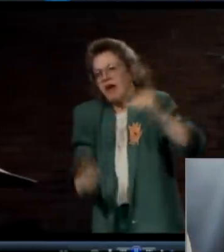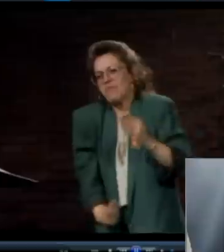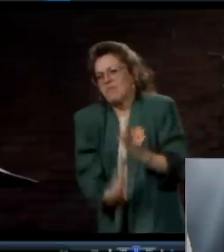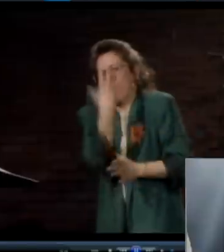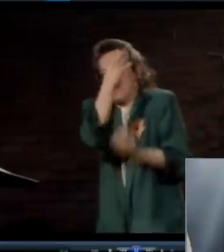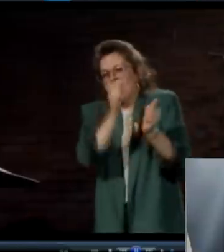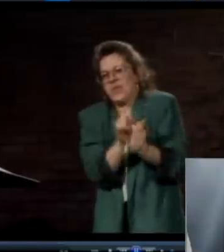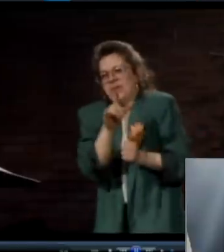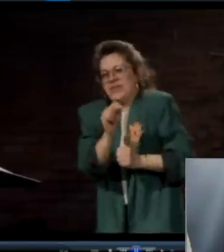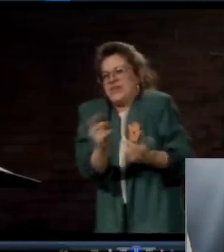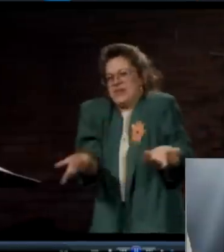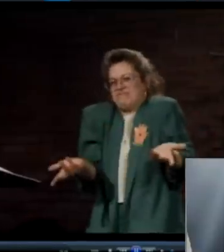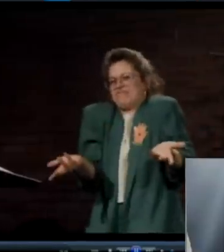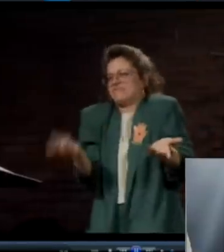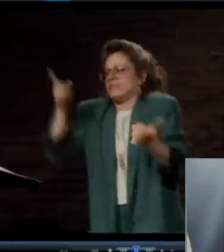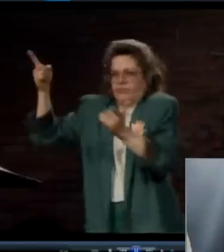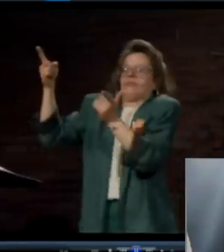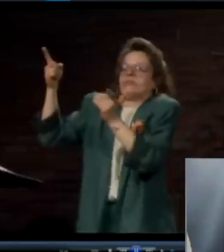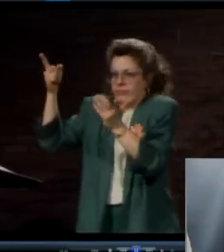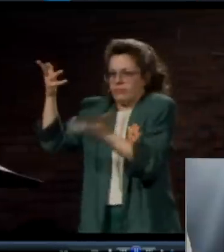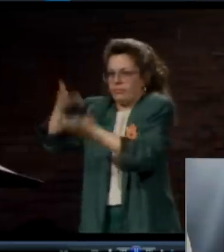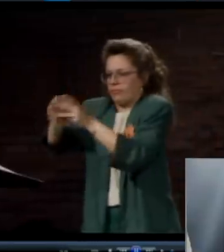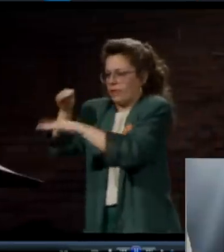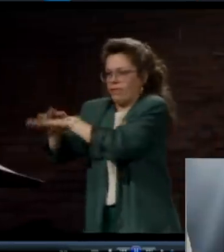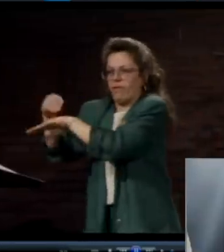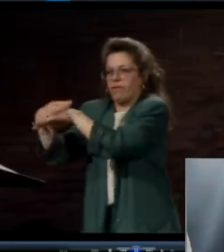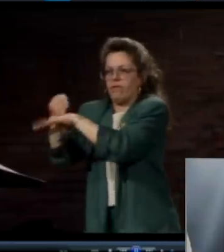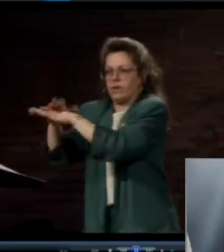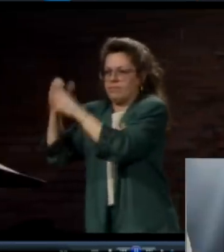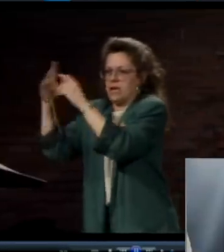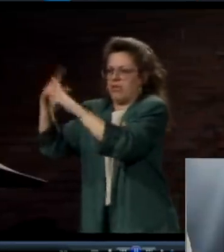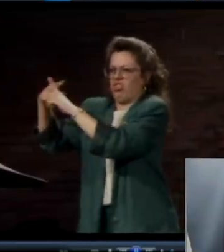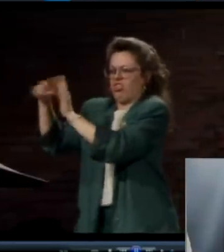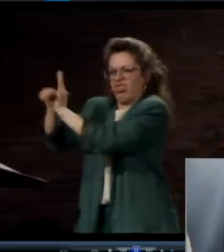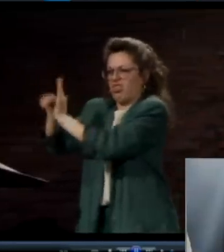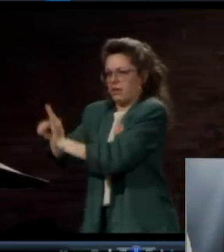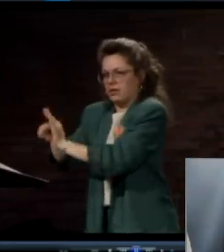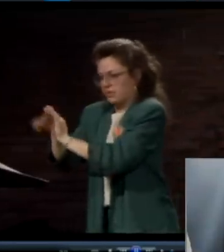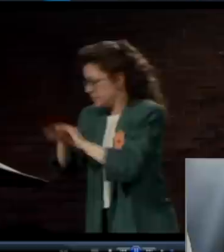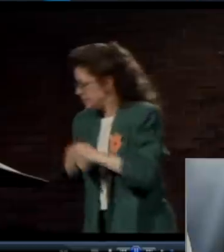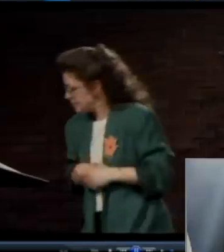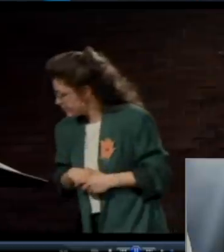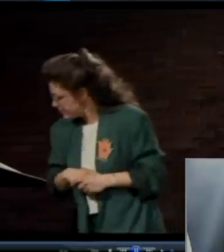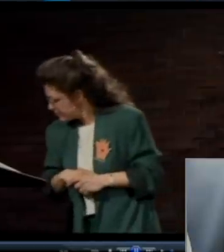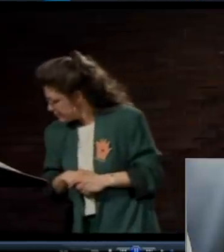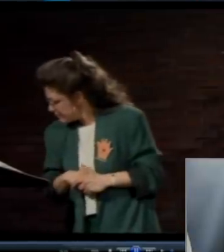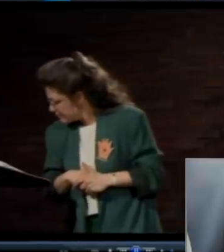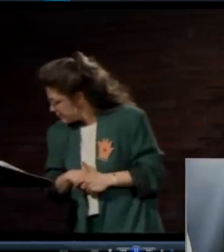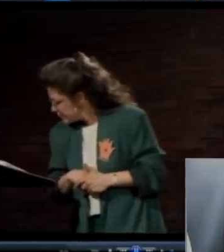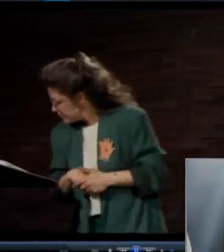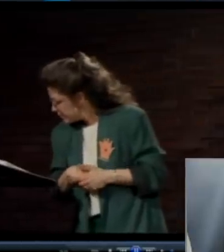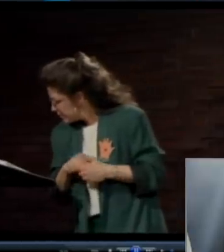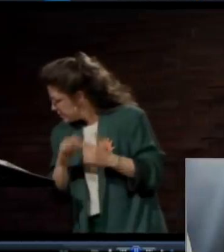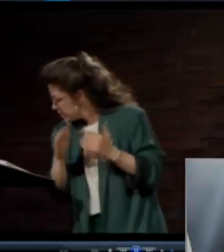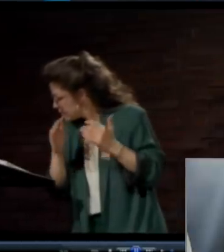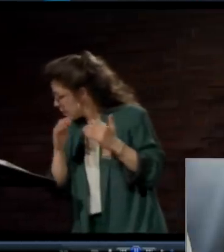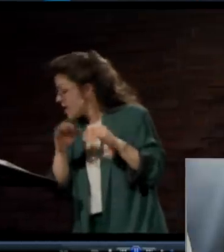I feel that it's probably the worst experience because of deaf people. They grew up deaf and that's who they are, and that's fine. And